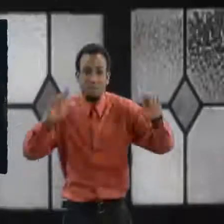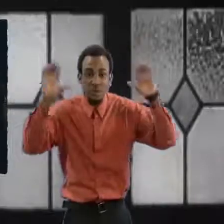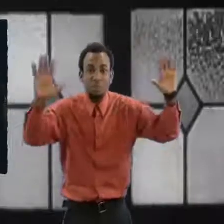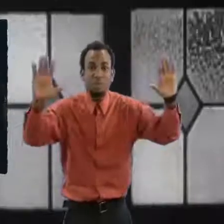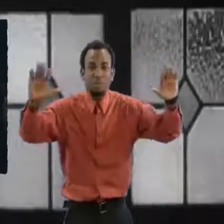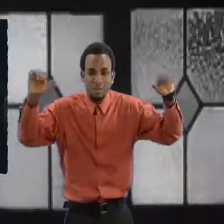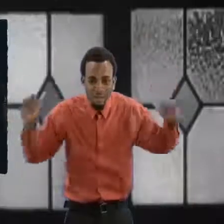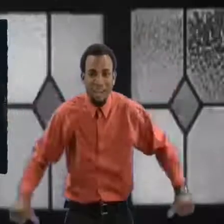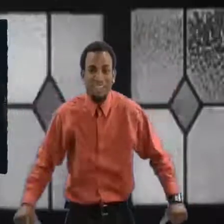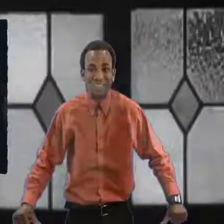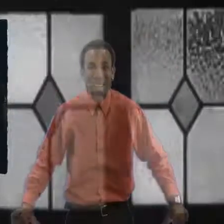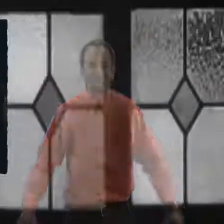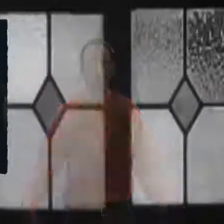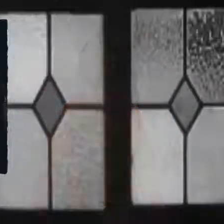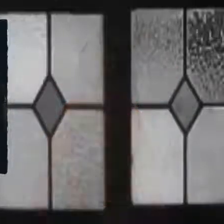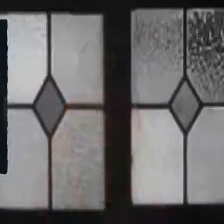Everyone can be great.